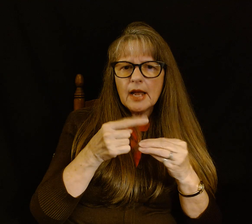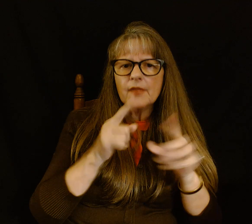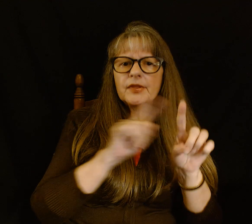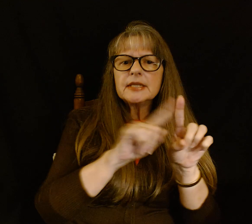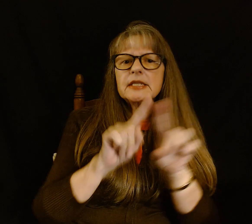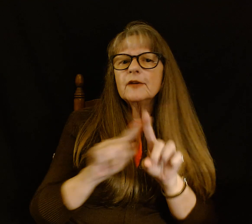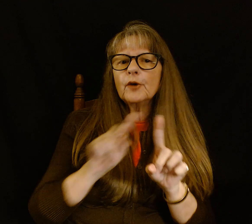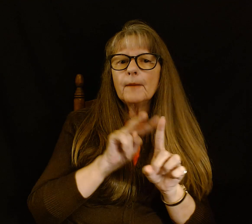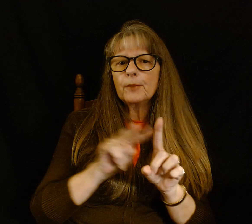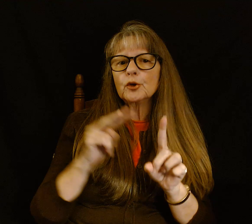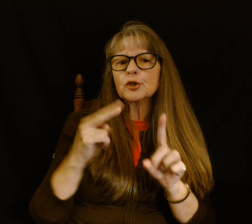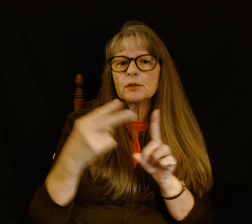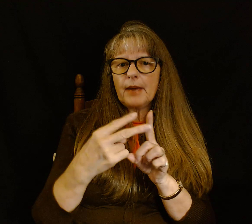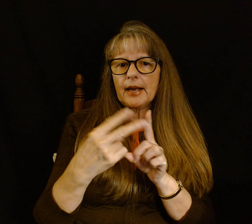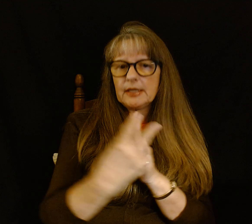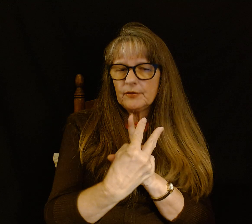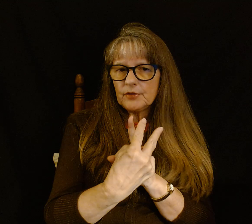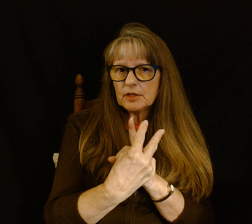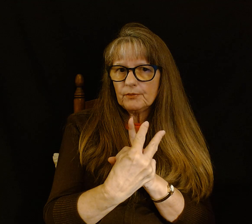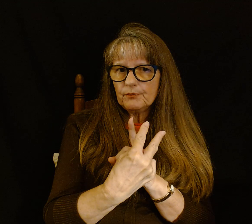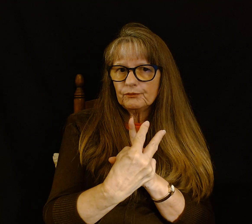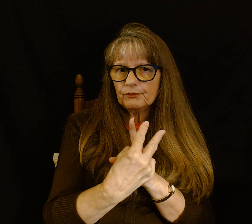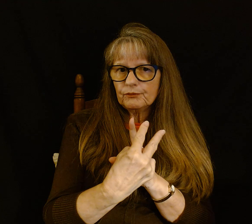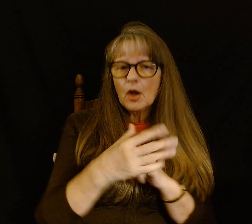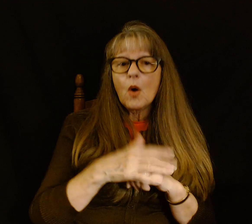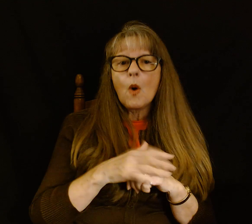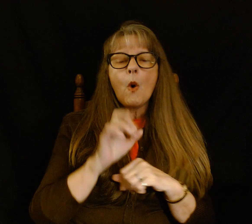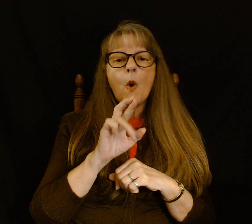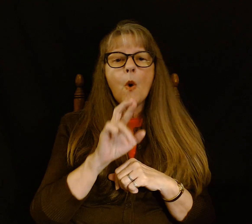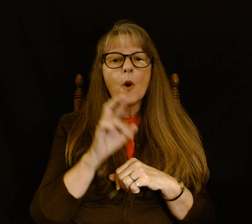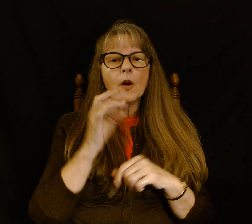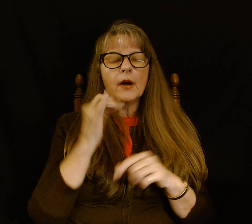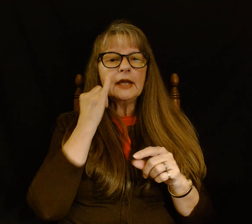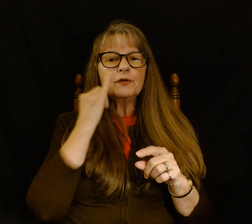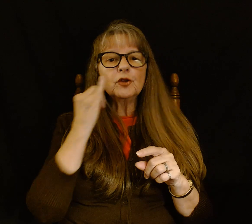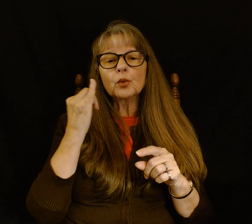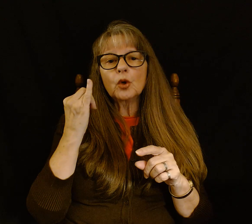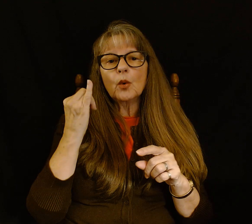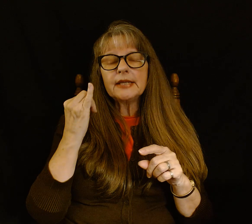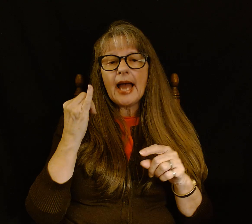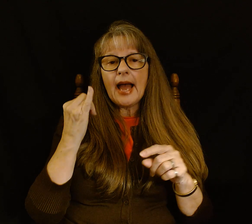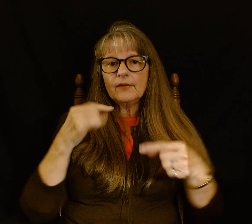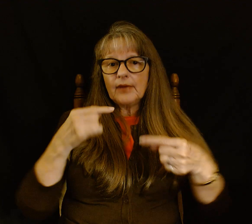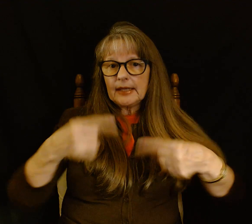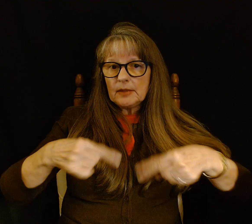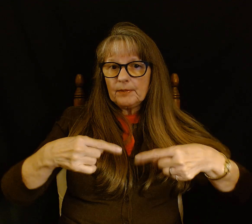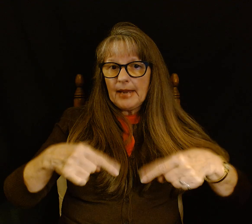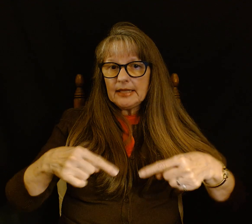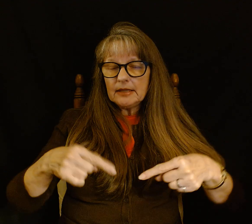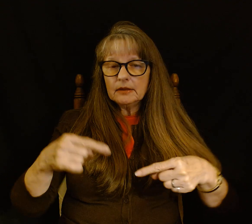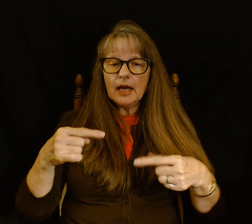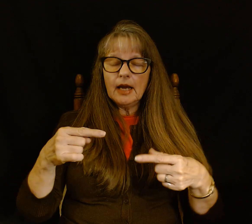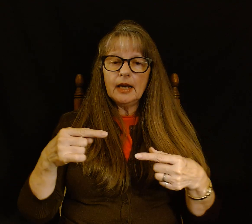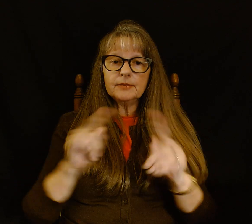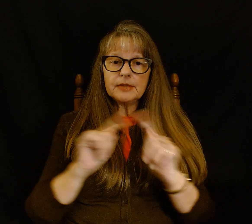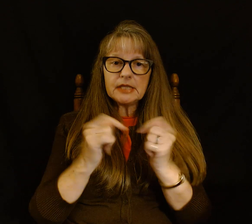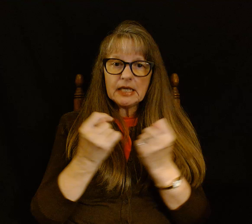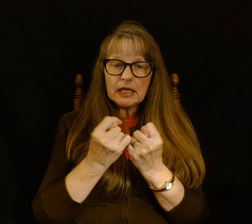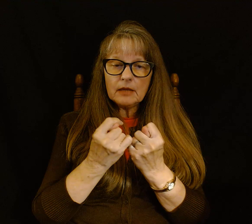the different perspectives. Or if you were going to have like a debate team,